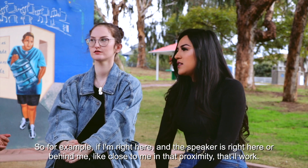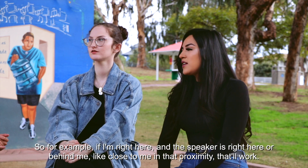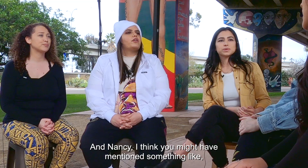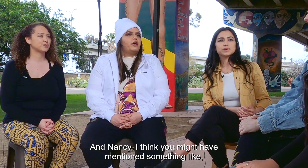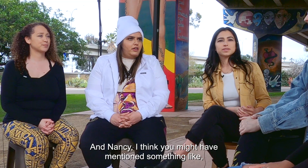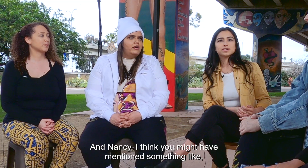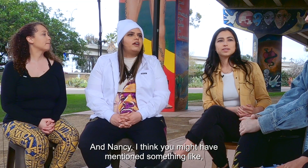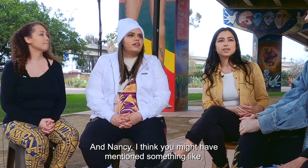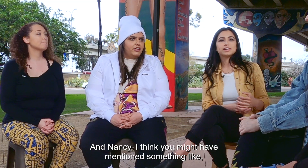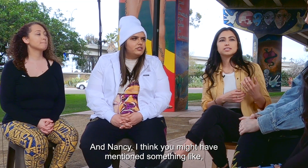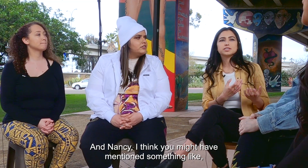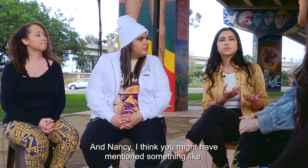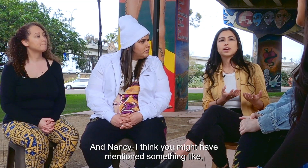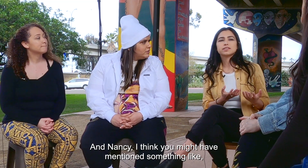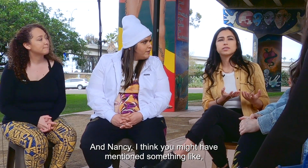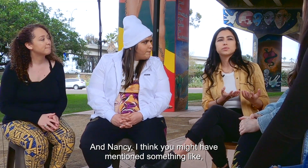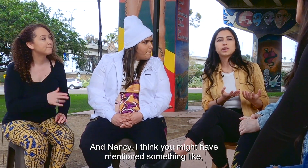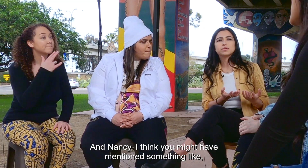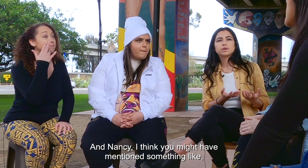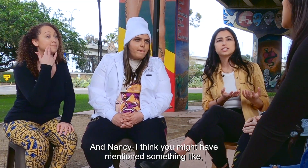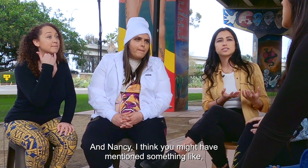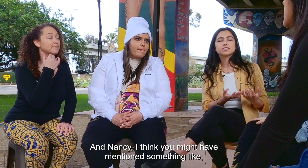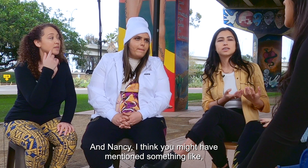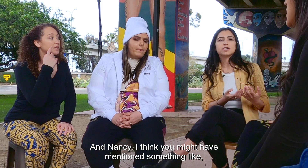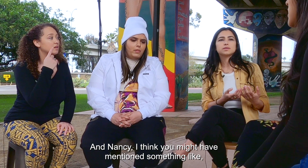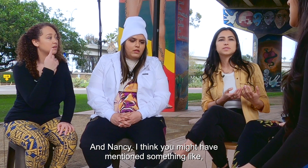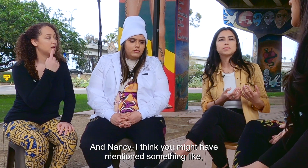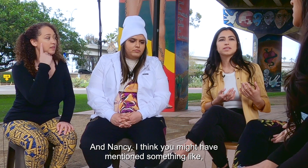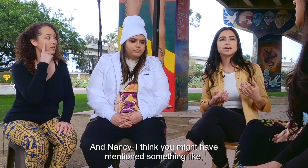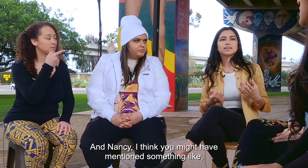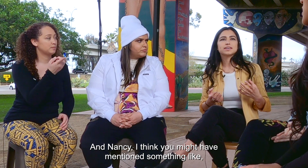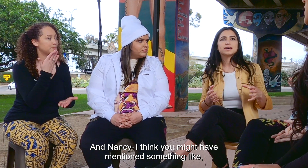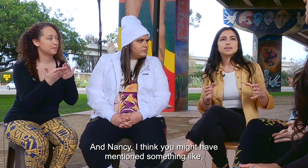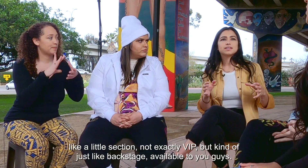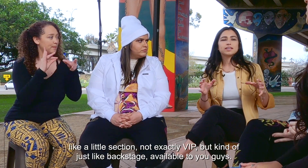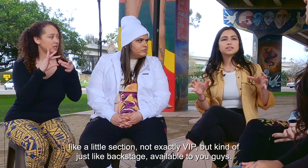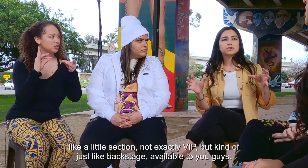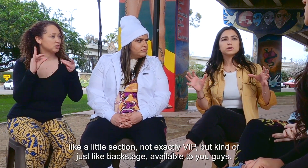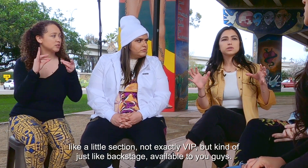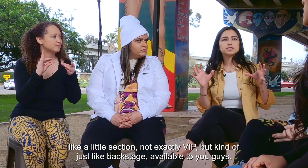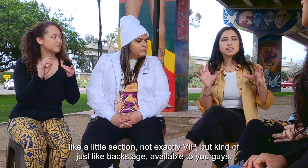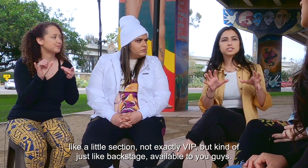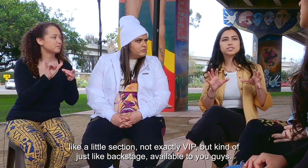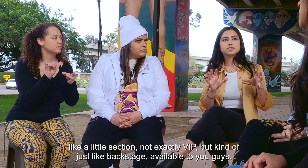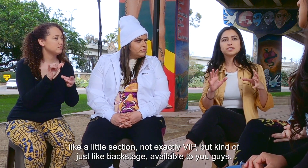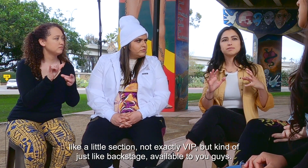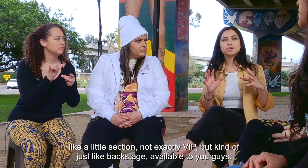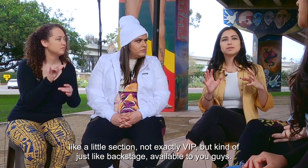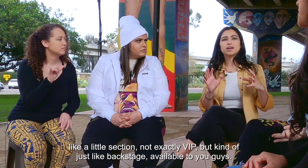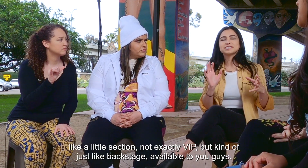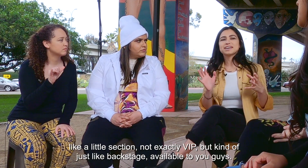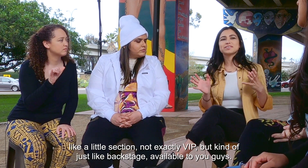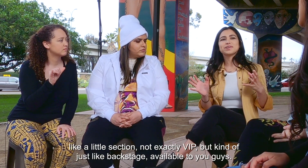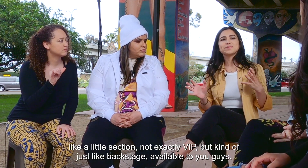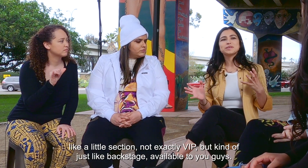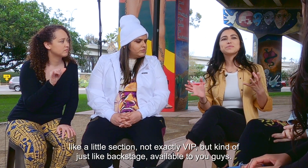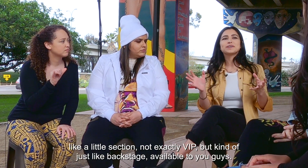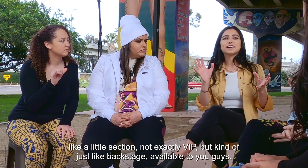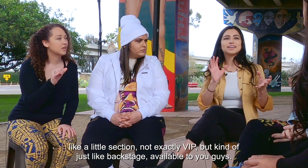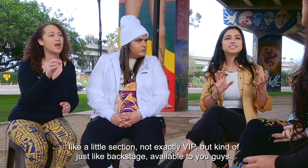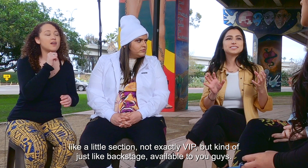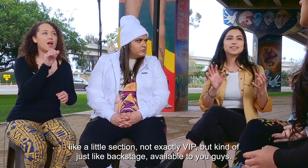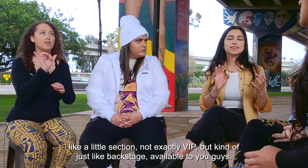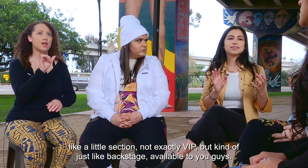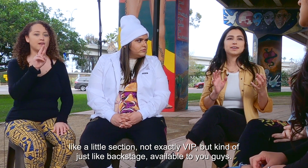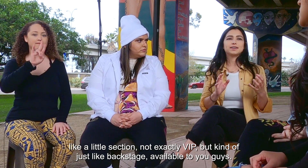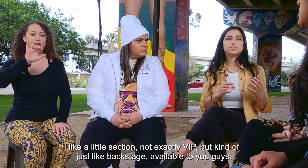work. And Nancy, I think you might have mentioned something like a little section, not exactly VIP, but